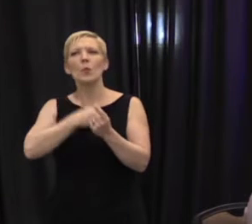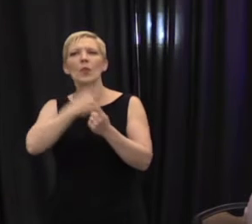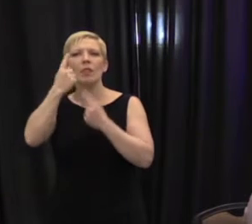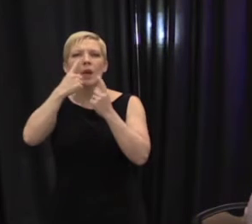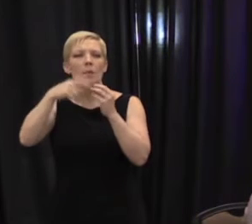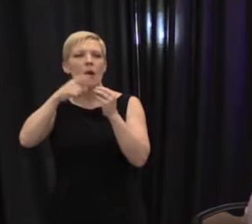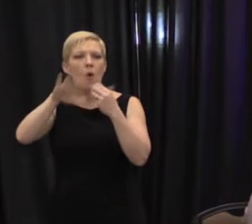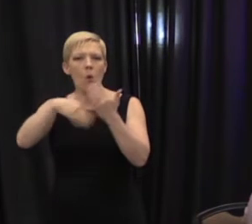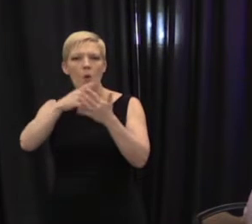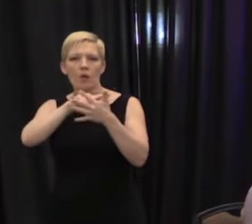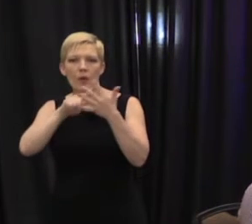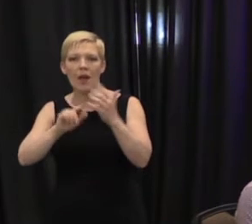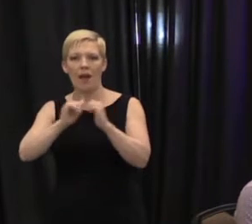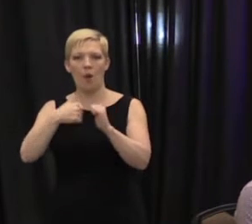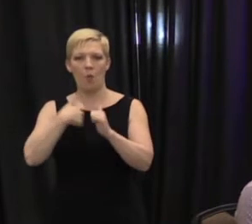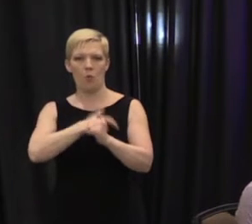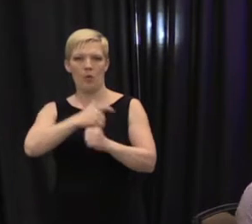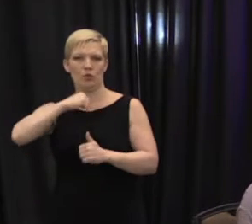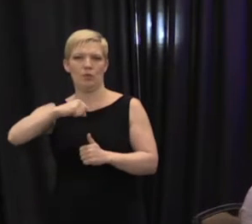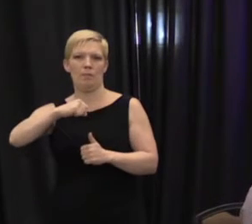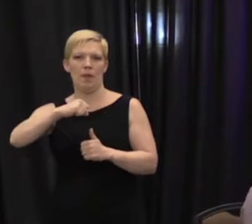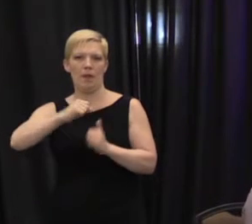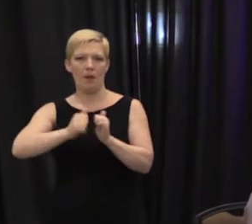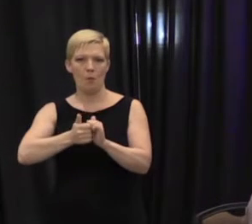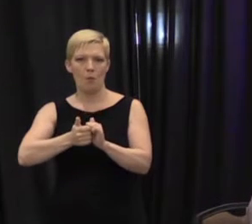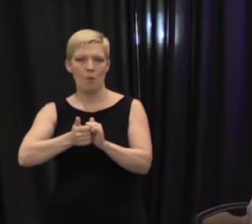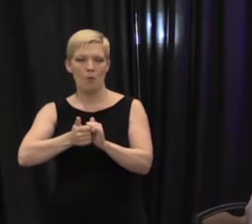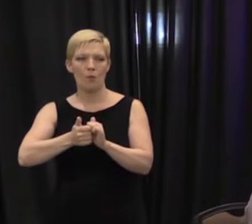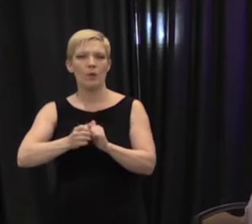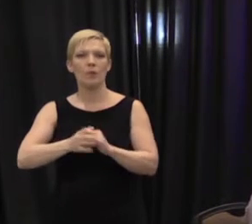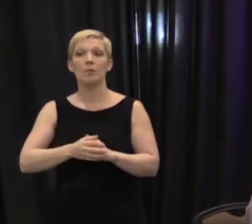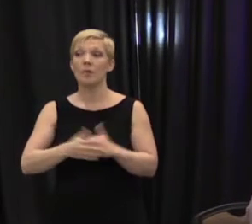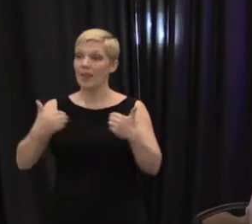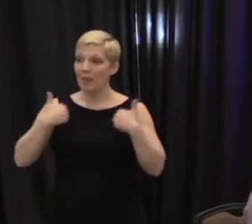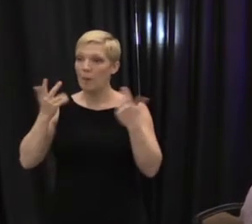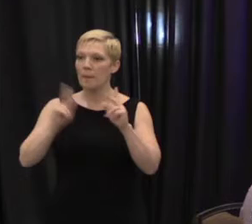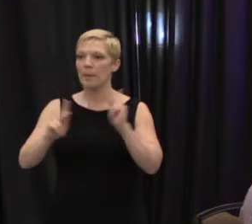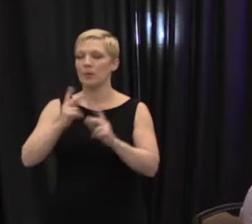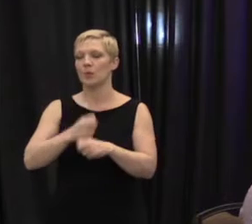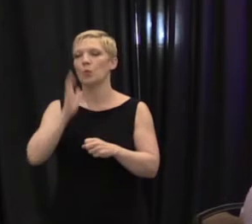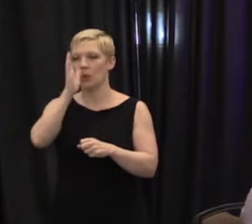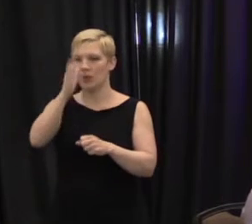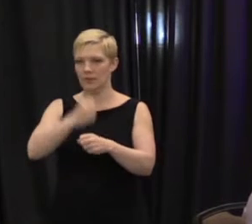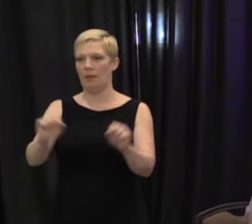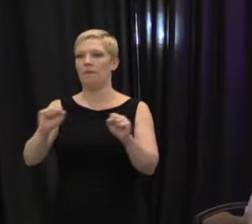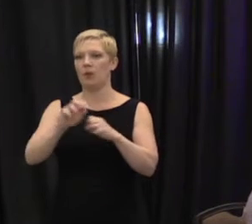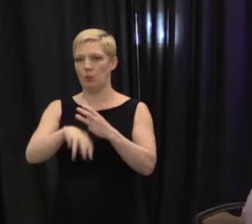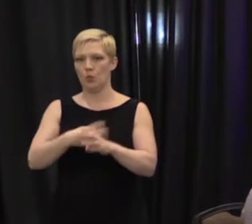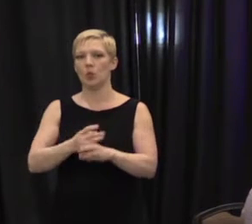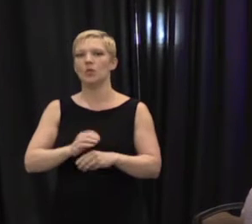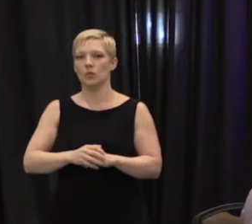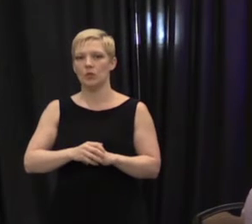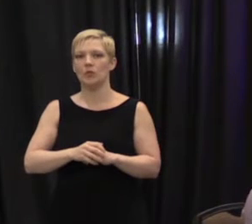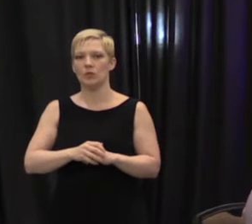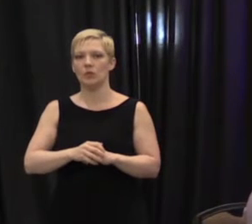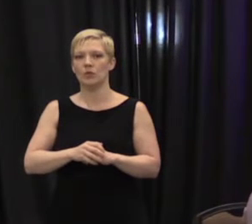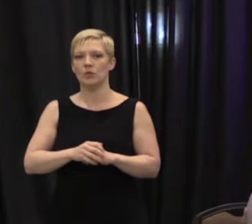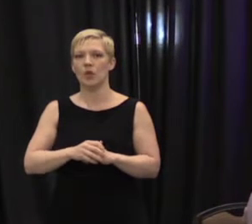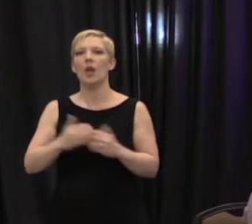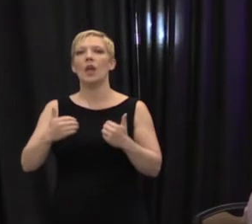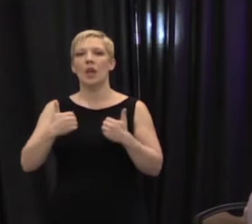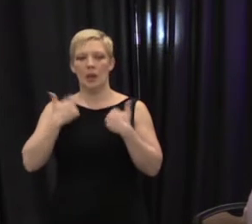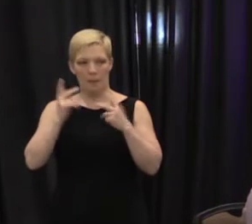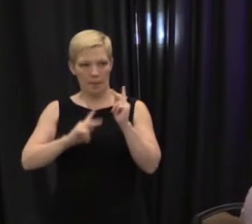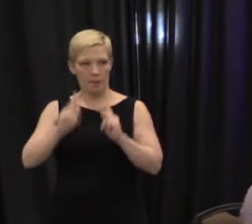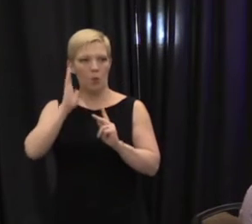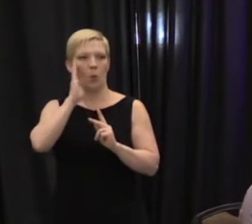How are we pushing back? What's really happening? Young people will save the world. Mm-hmm. Young people will absolutely be the